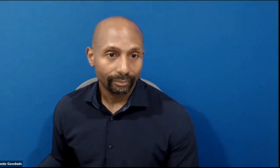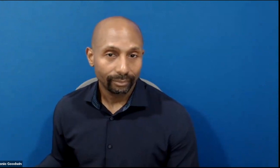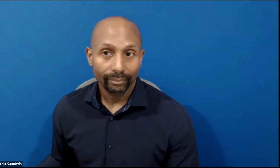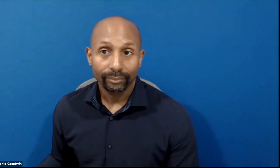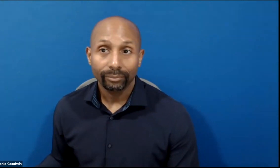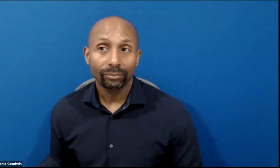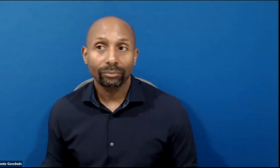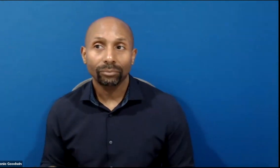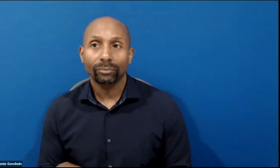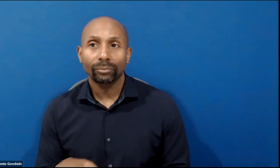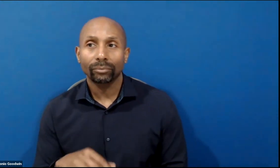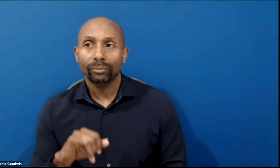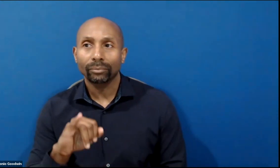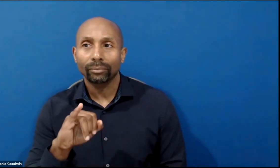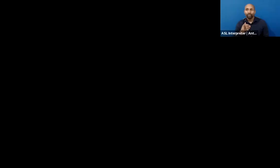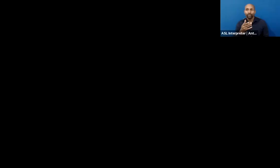Sharing?